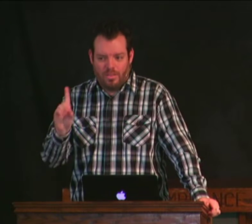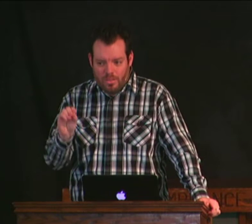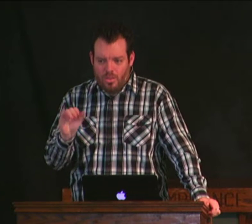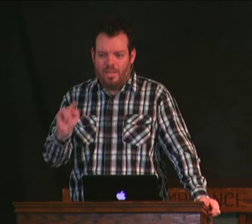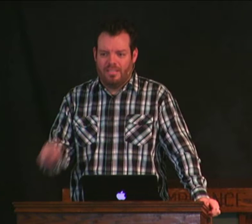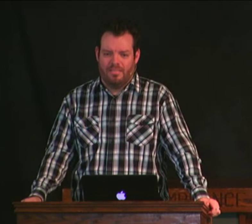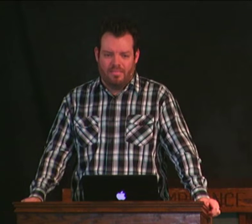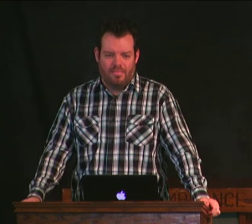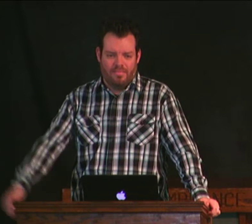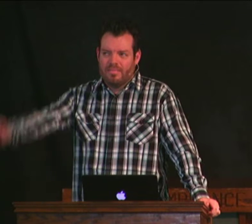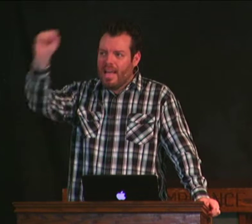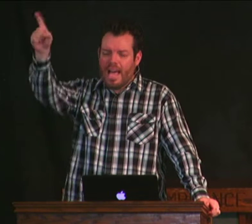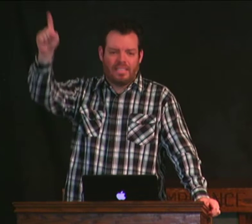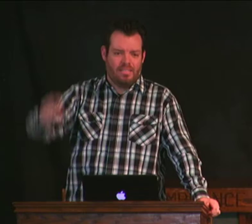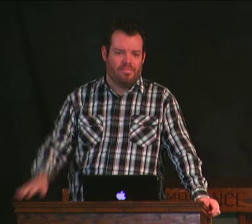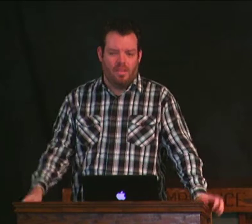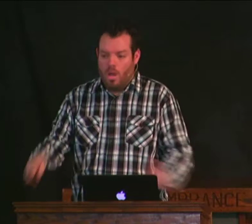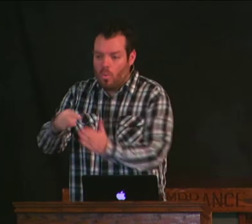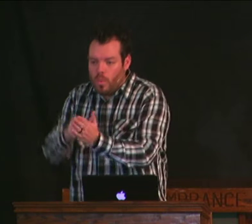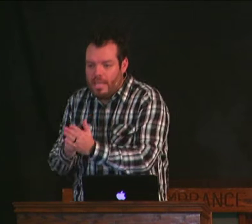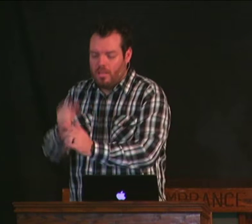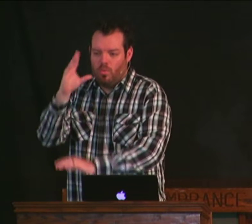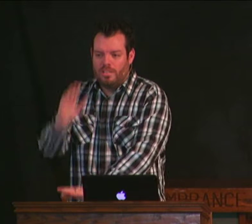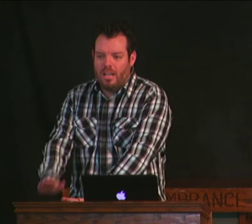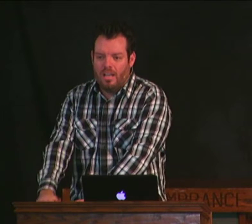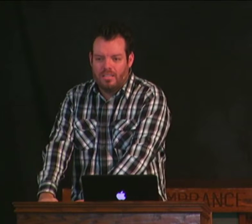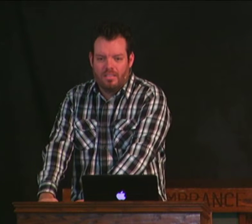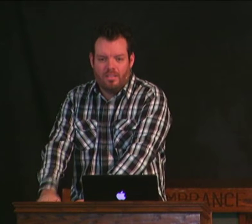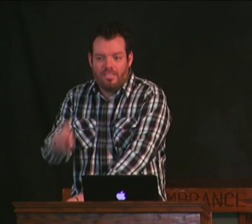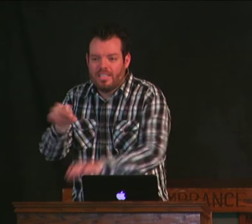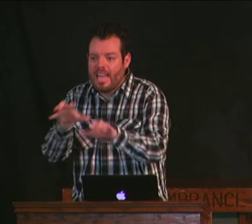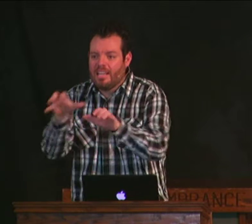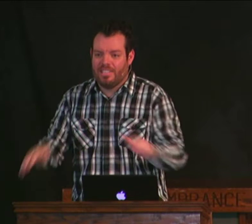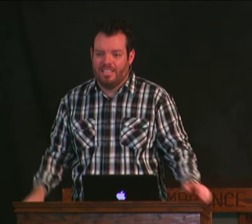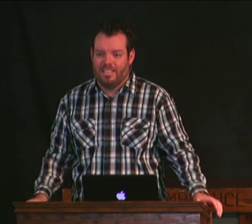Do it. Ask Him. Read the Word of God. You have to take action.